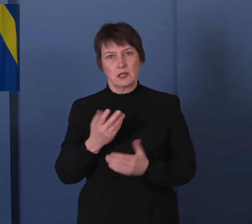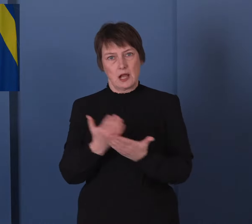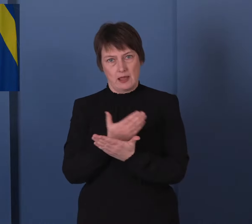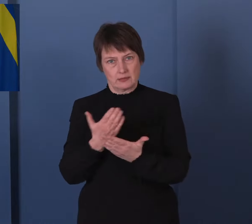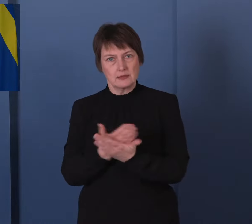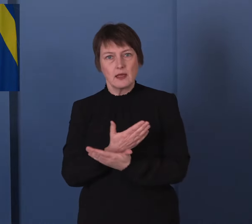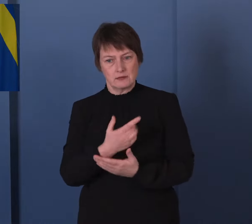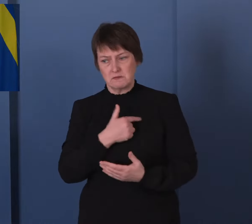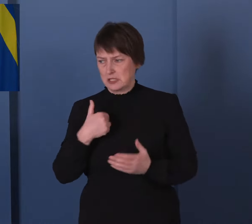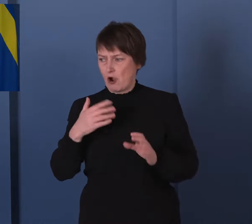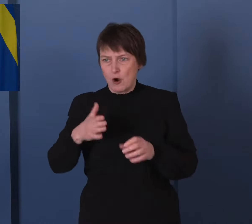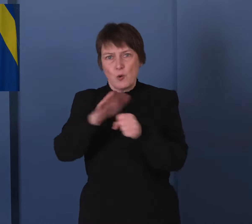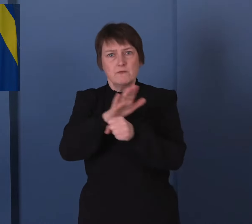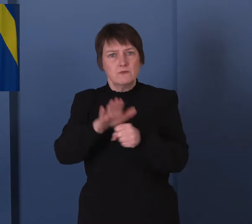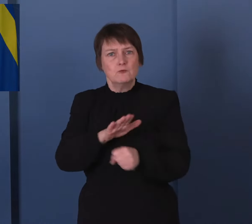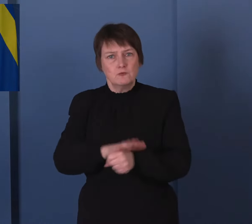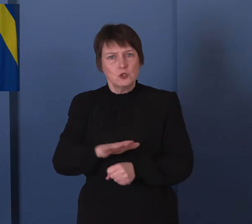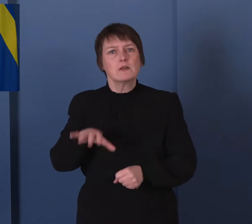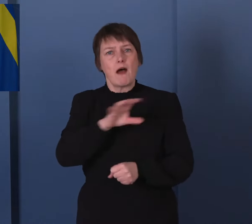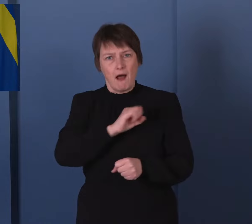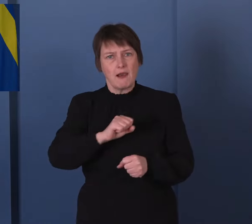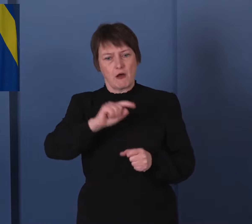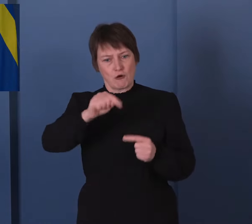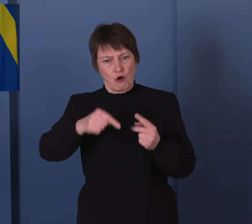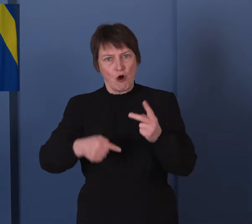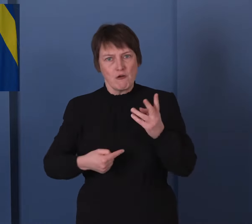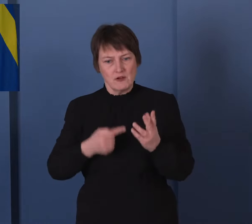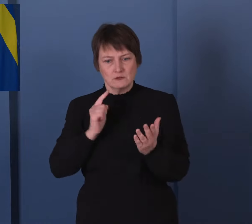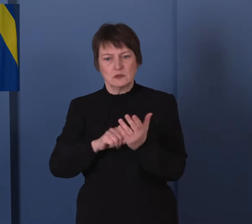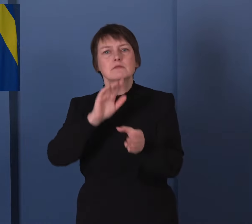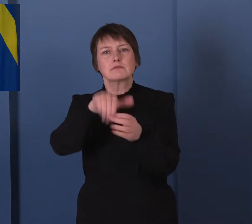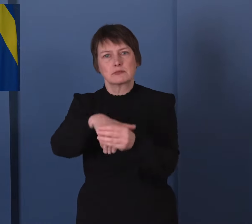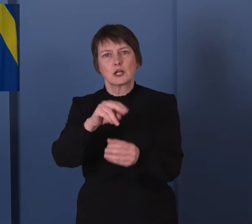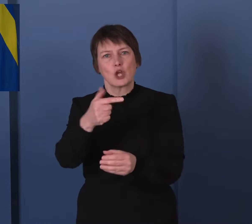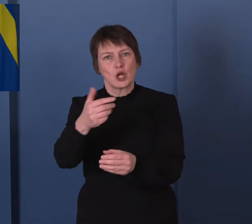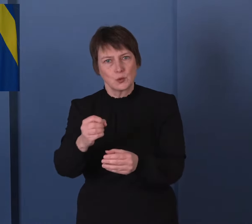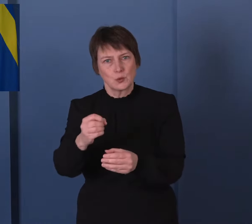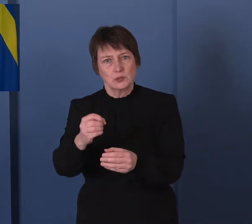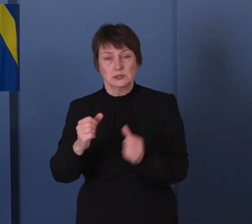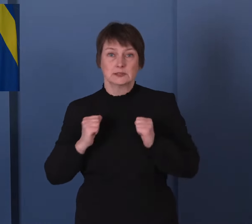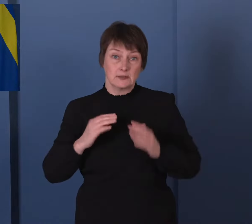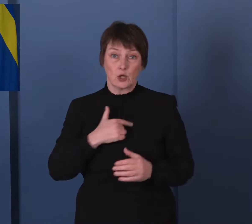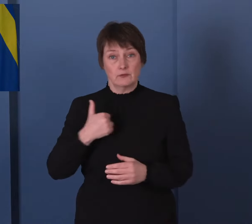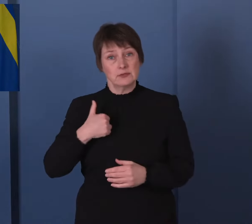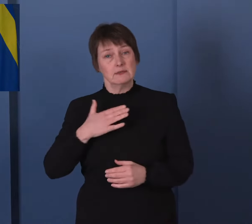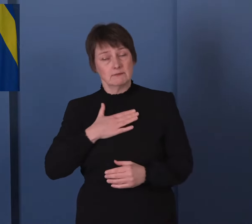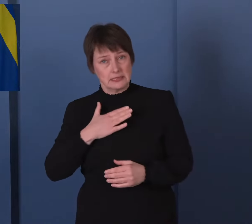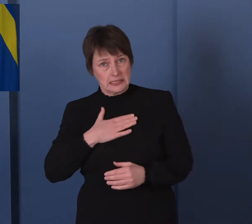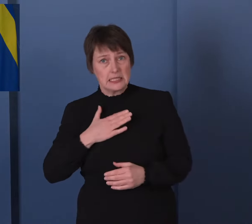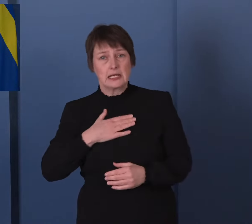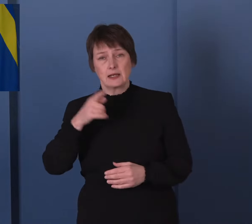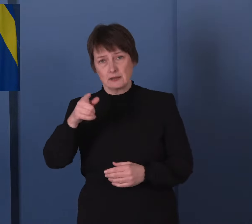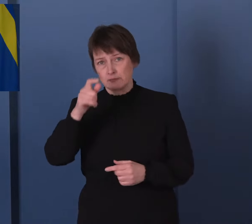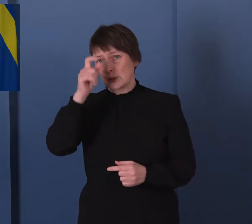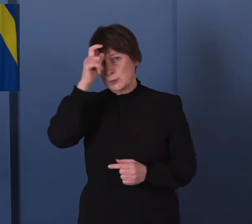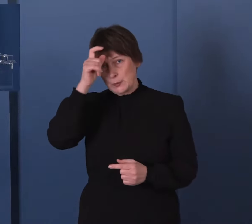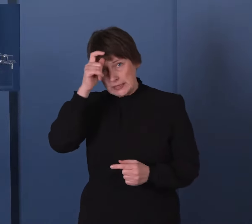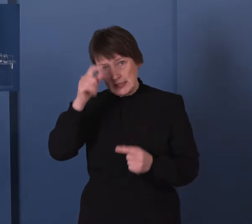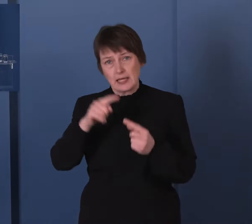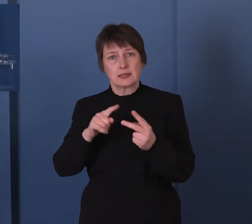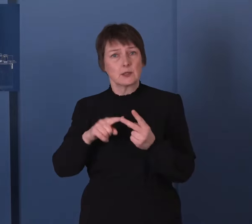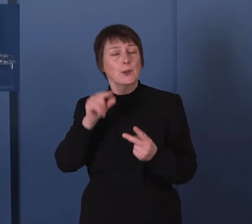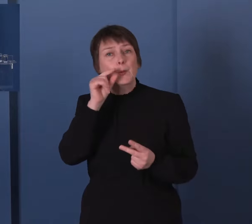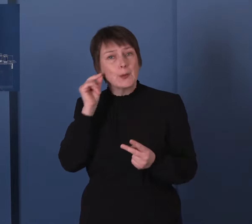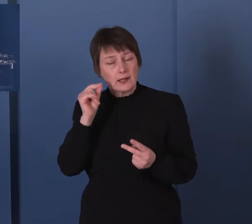the boxes when it comes to NATO membership. So of course we want Turkey and also Hungary to ratify both of our applications